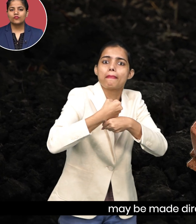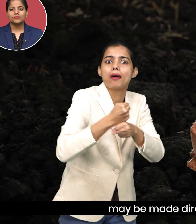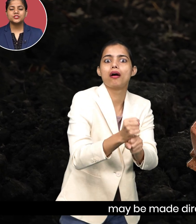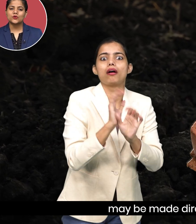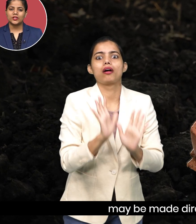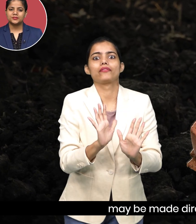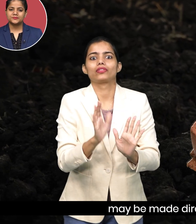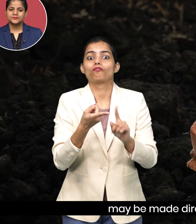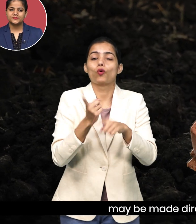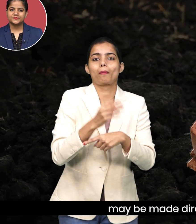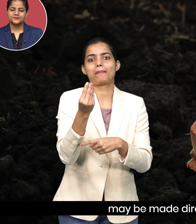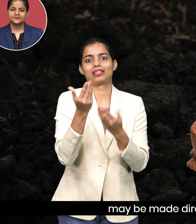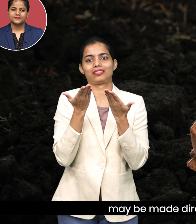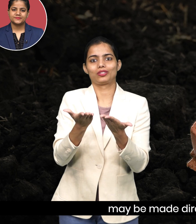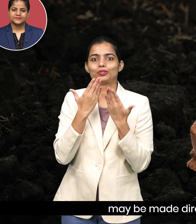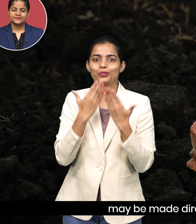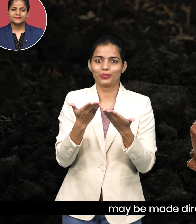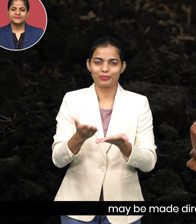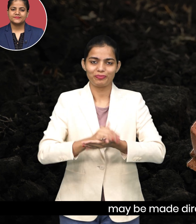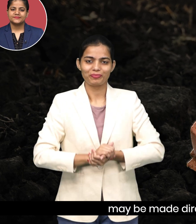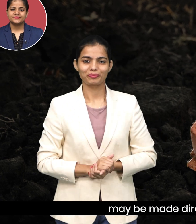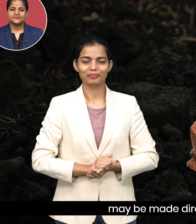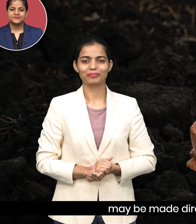directly from the soil.